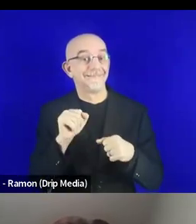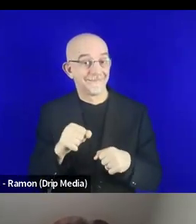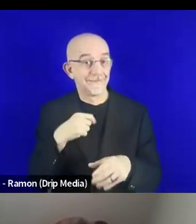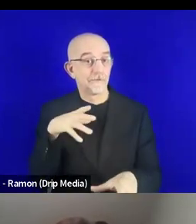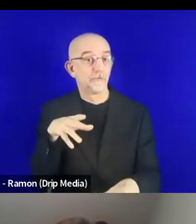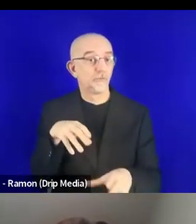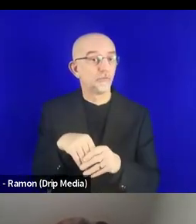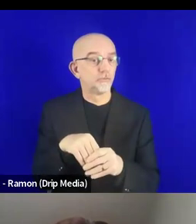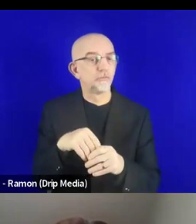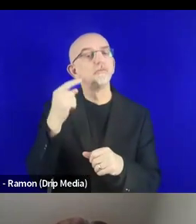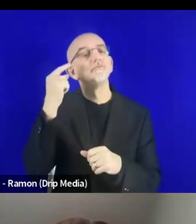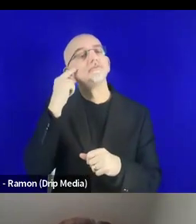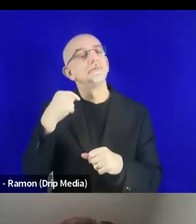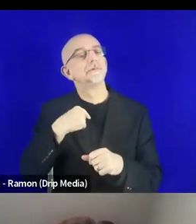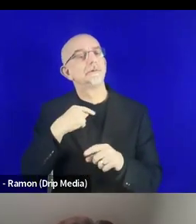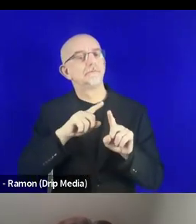these intersectional